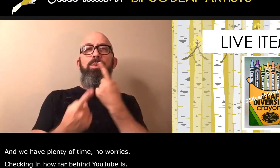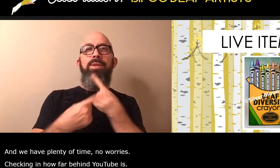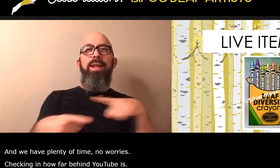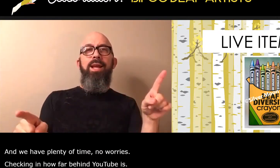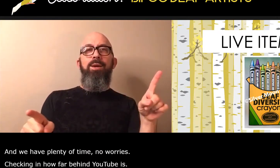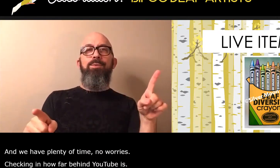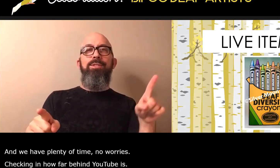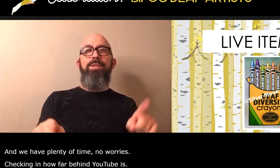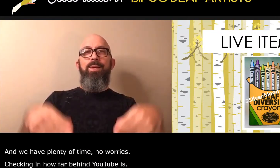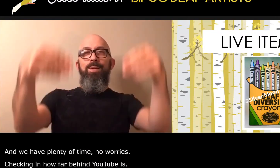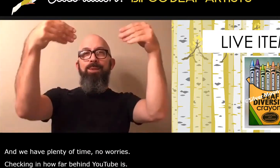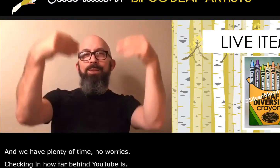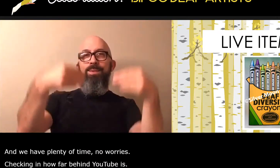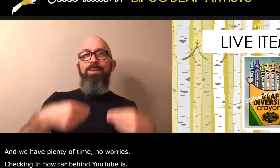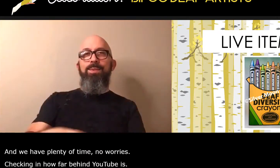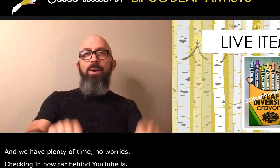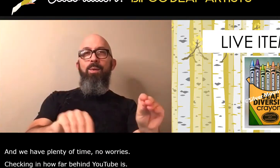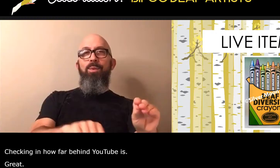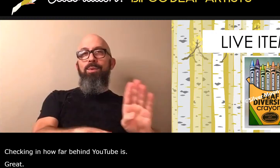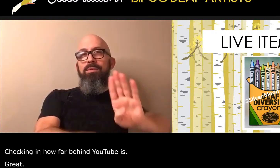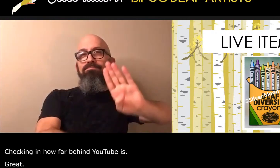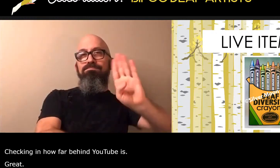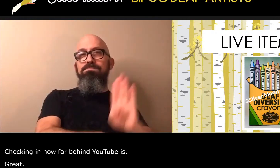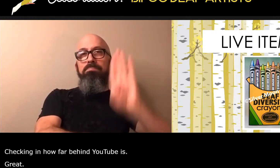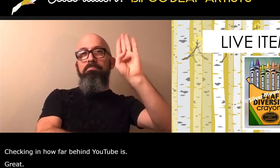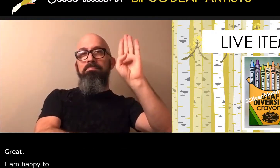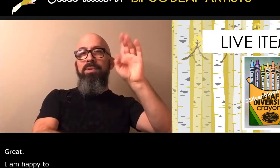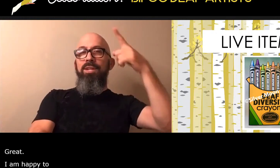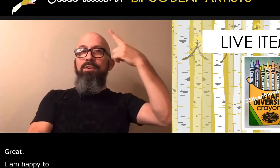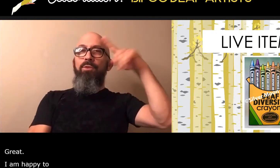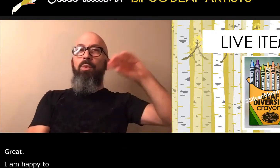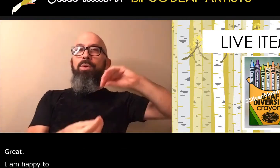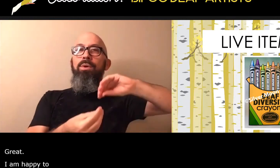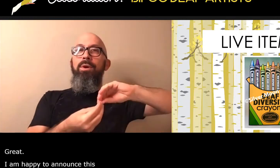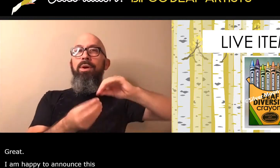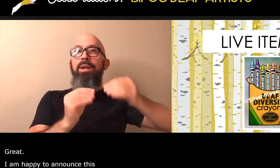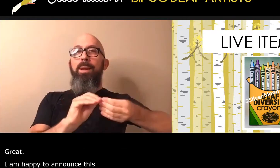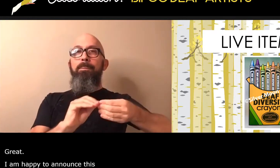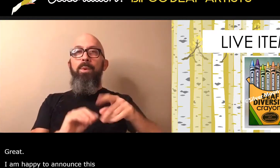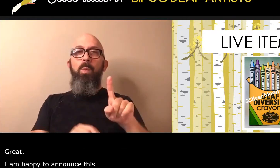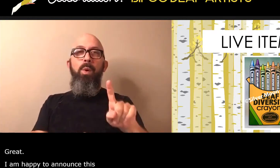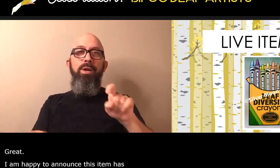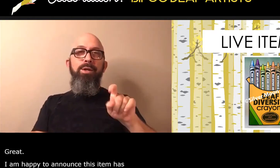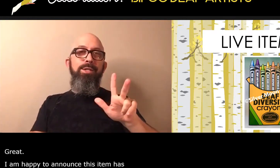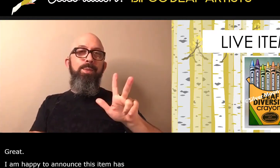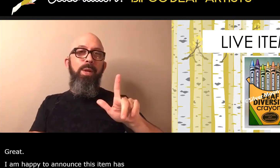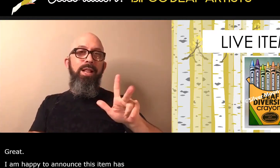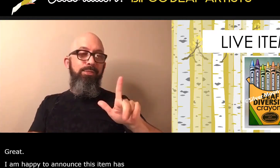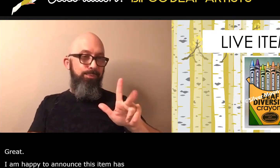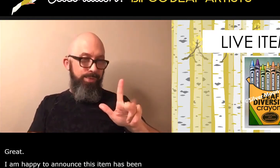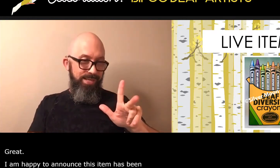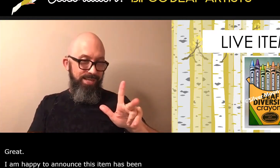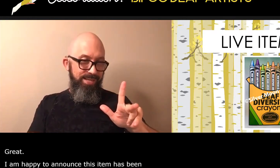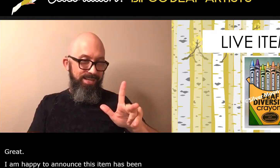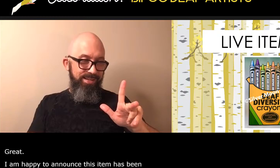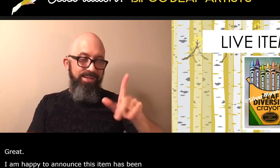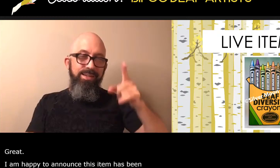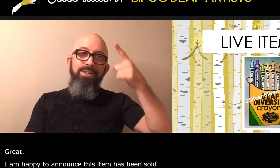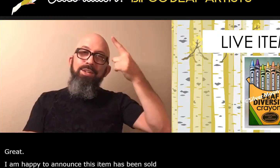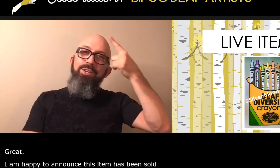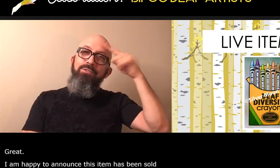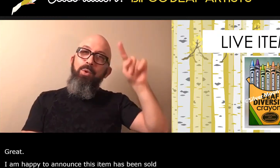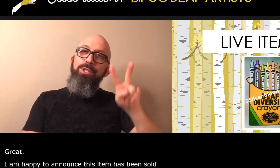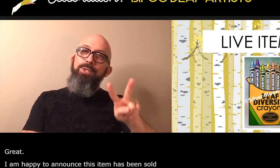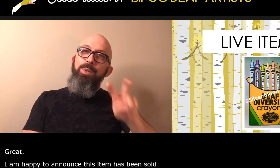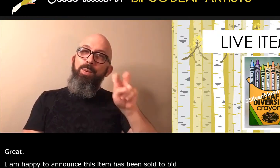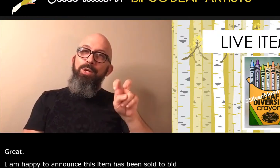Great. I am happy to announce this item has been sold to bidder